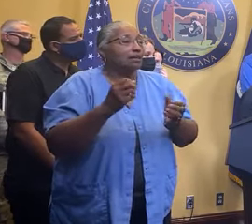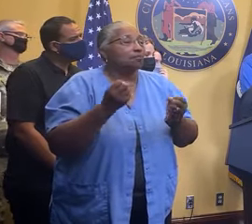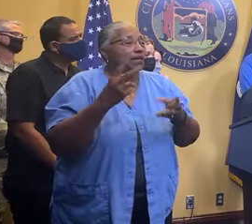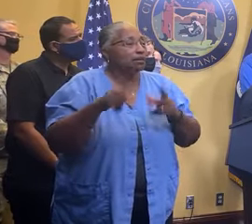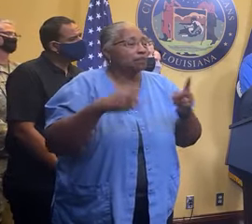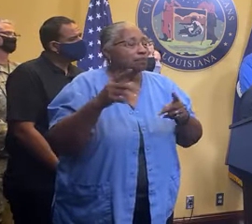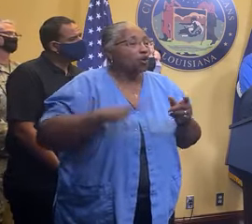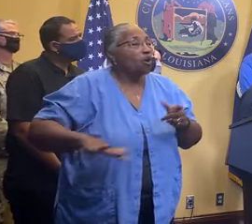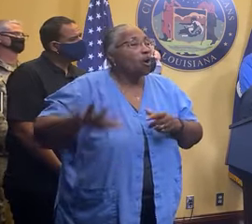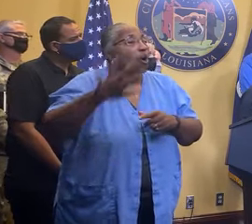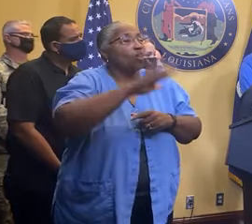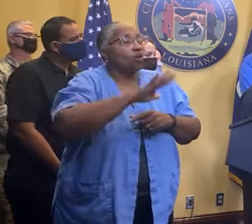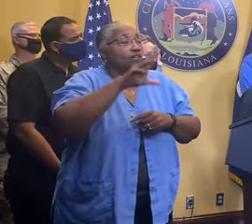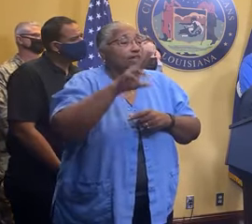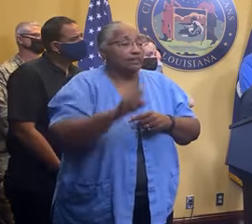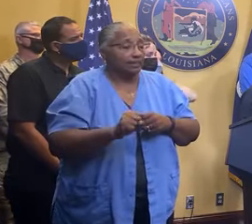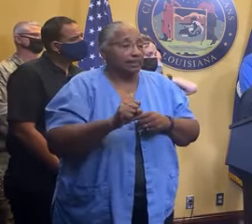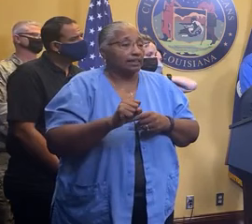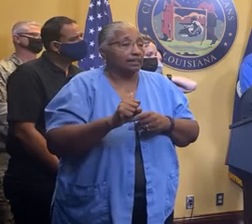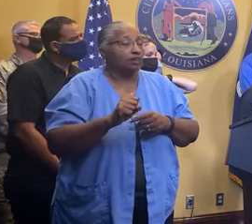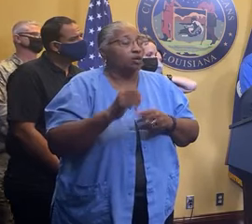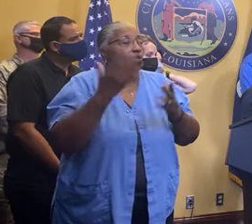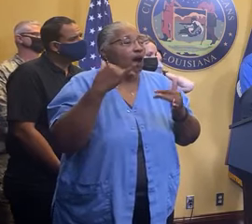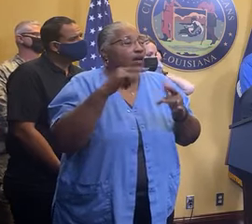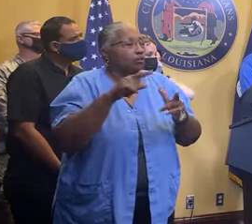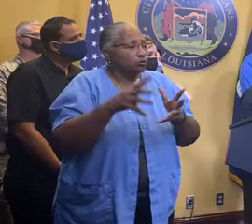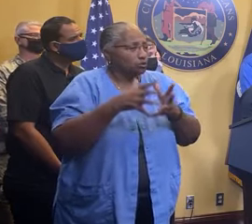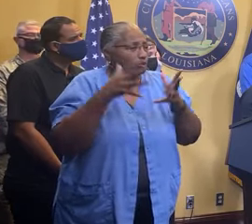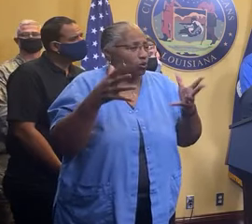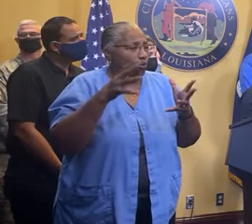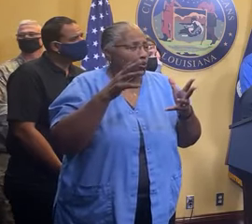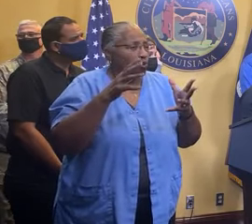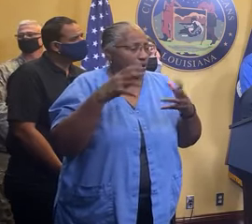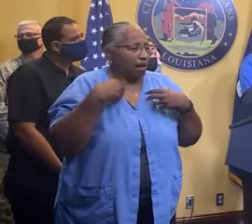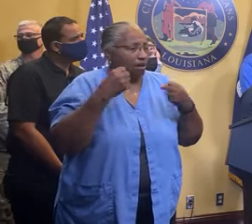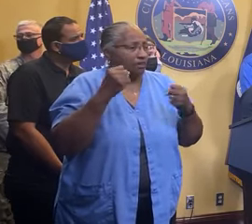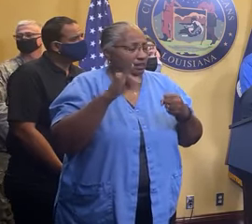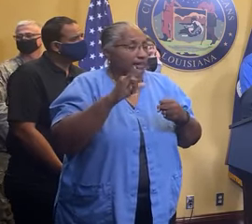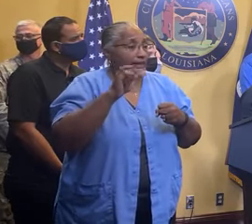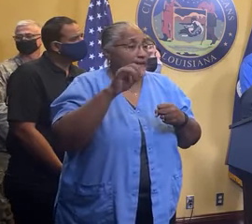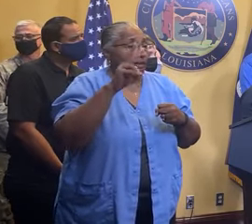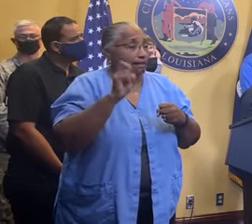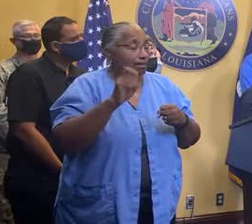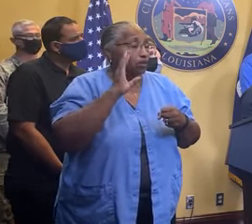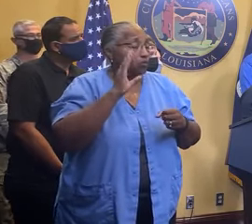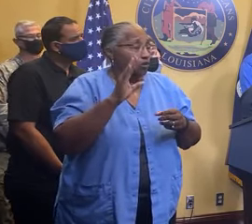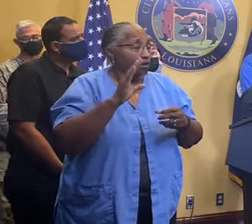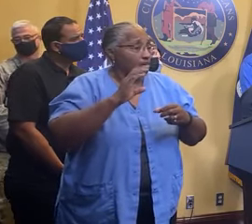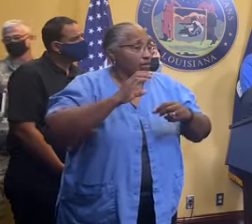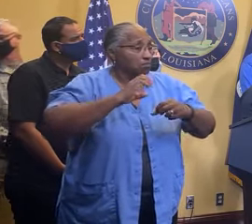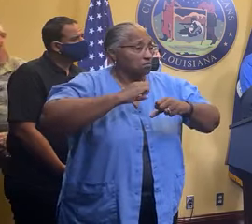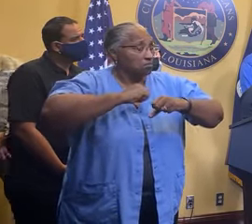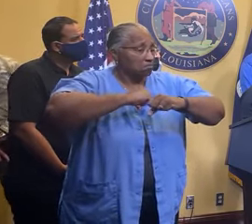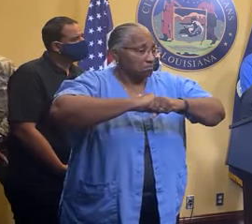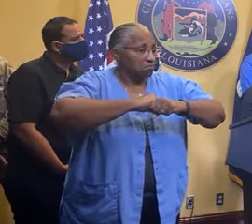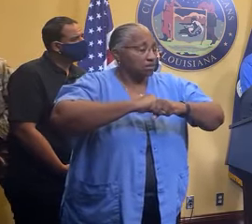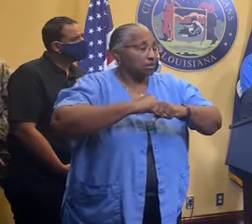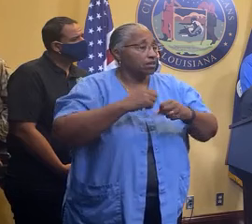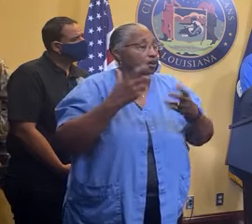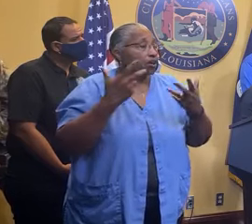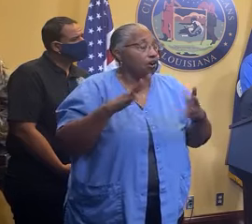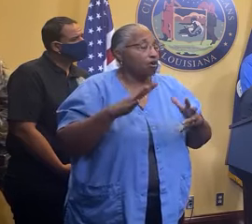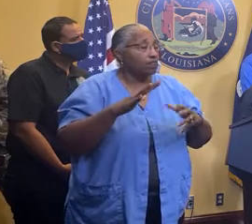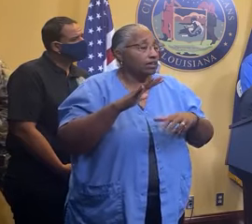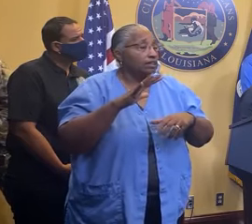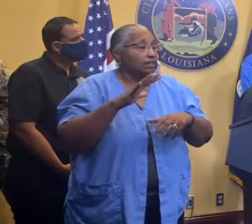be wondering, why are you so confident in that the levee system will hold in this case? They were rebuilt as Category 5